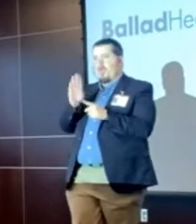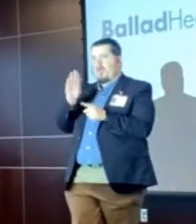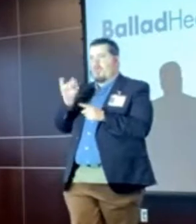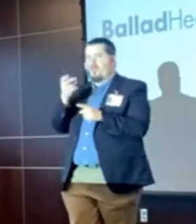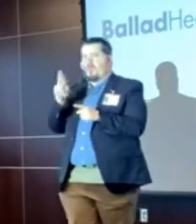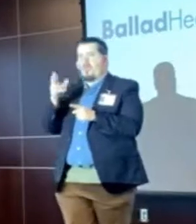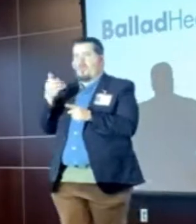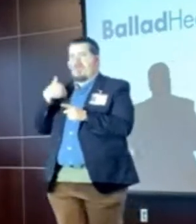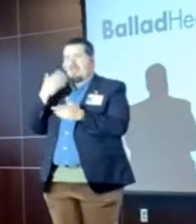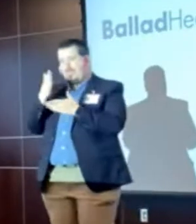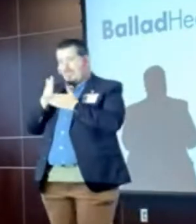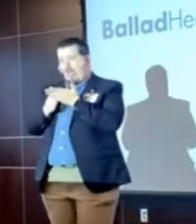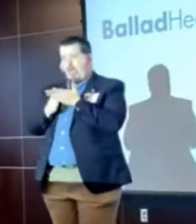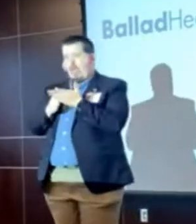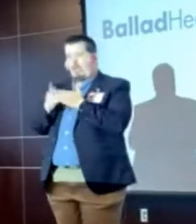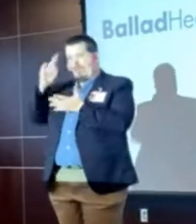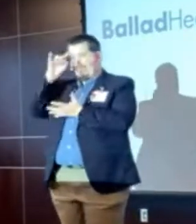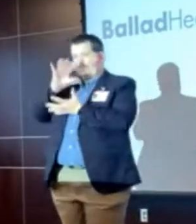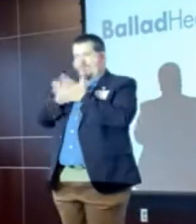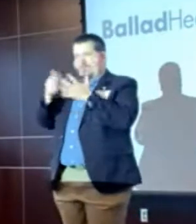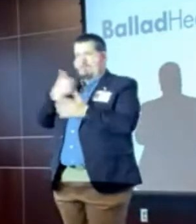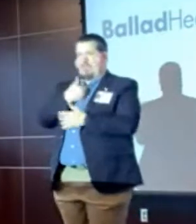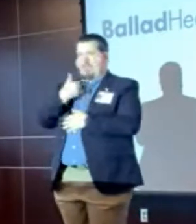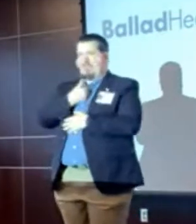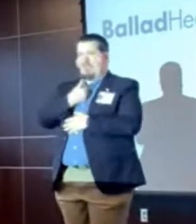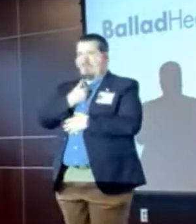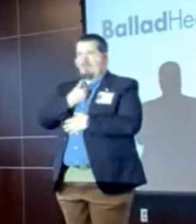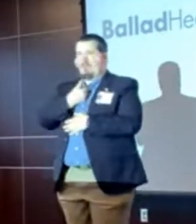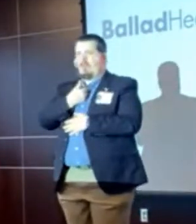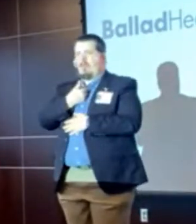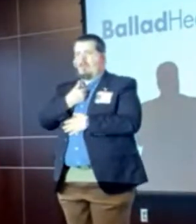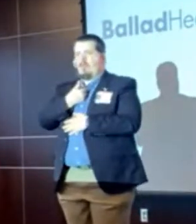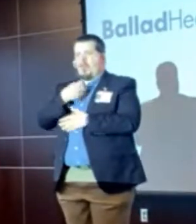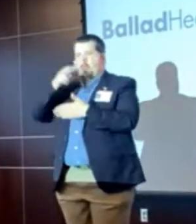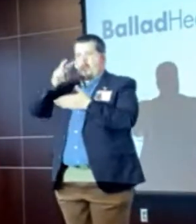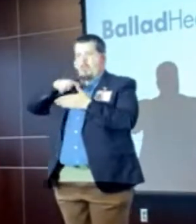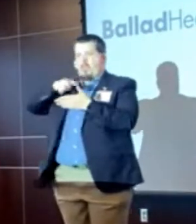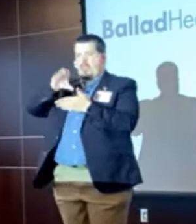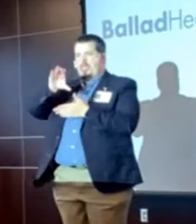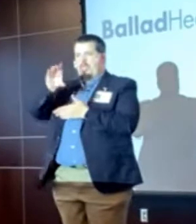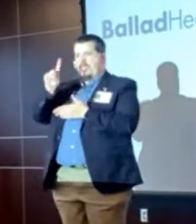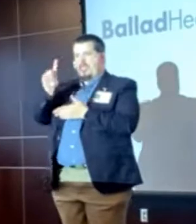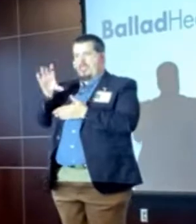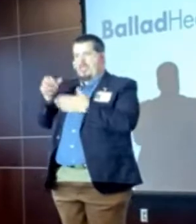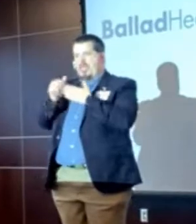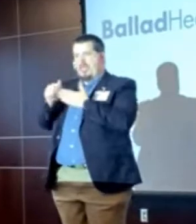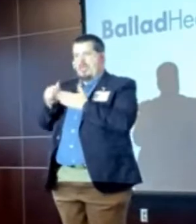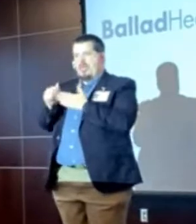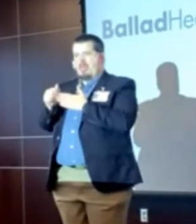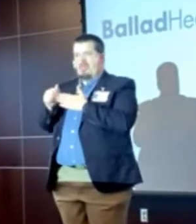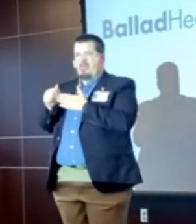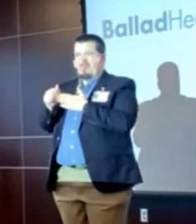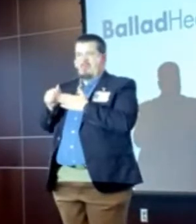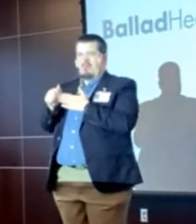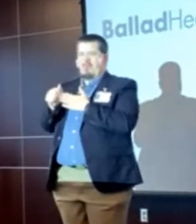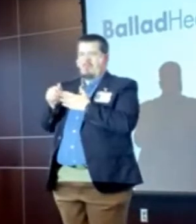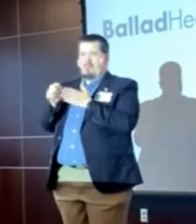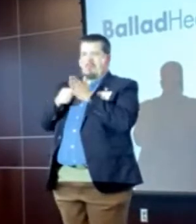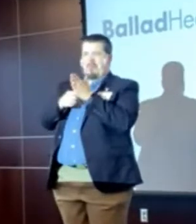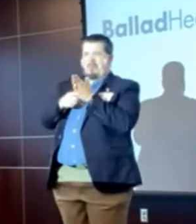I've had some confusion myself. Reading the CDC's guidelines, they make a